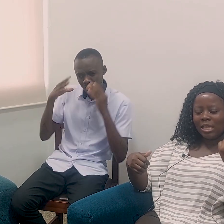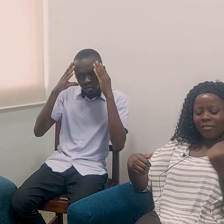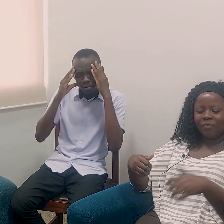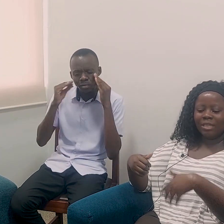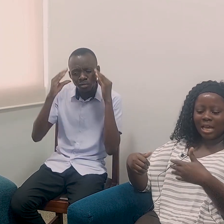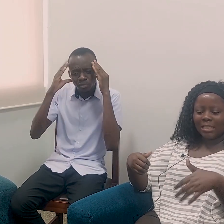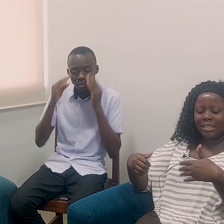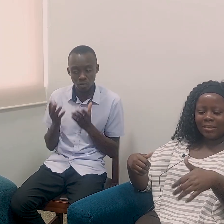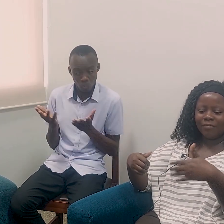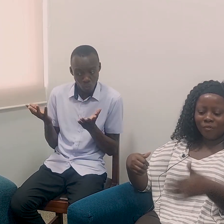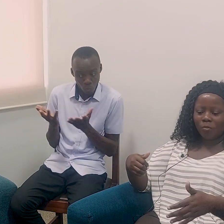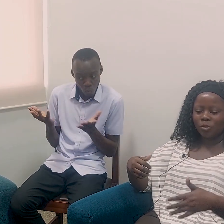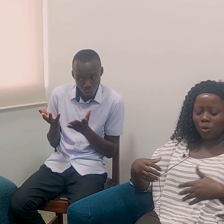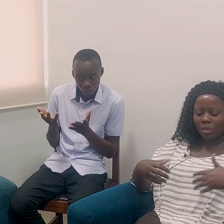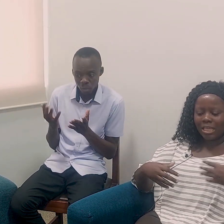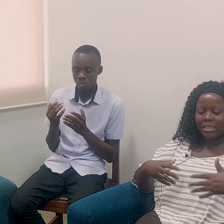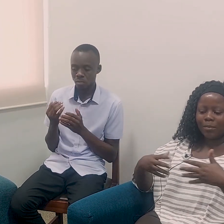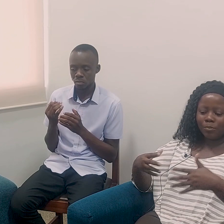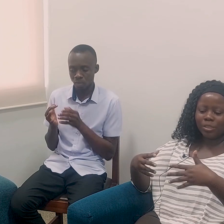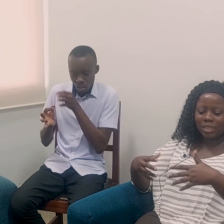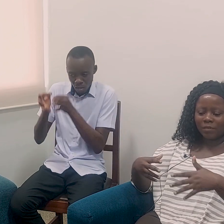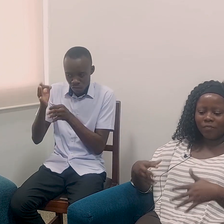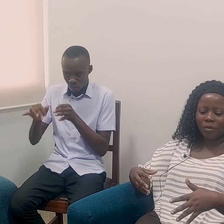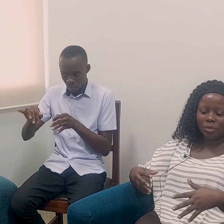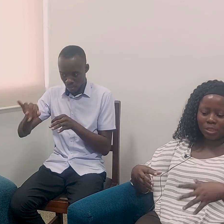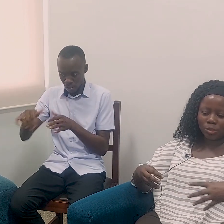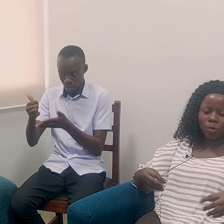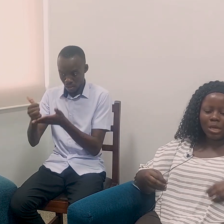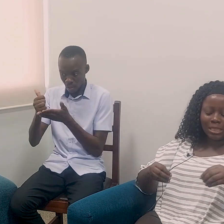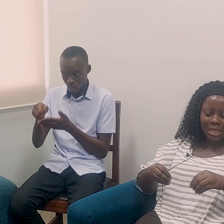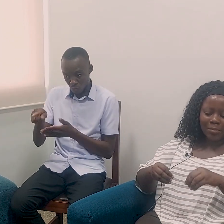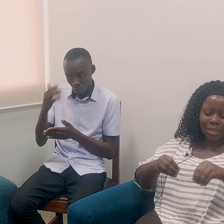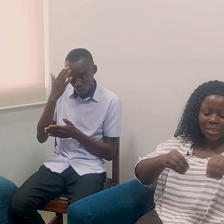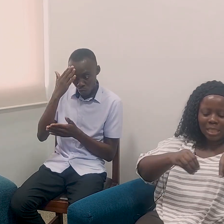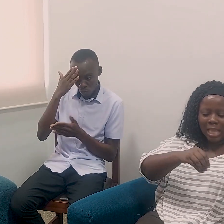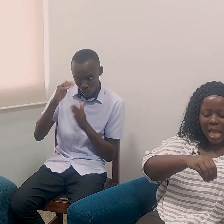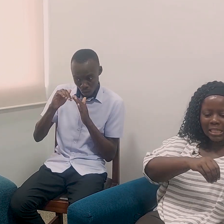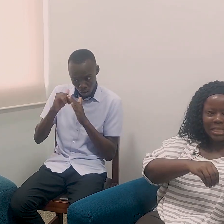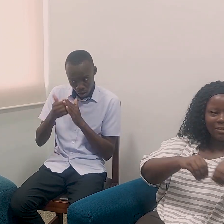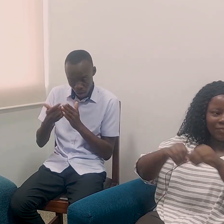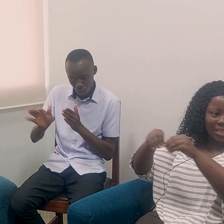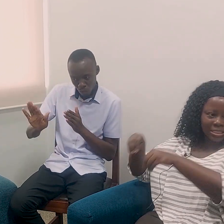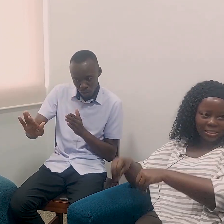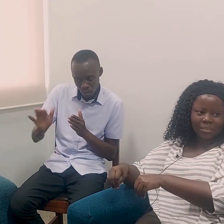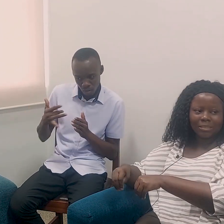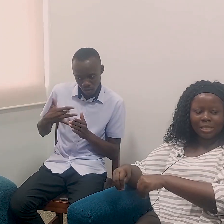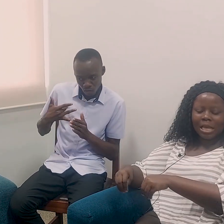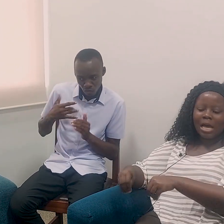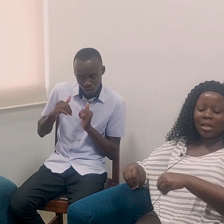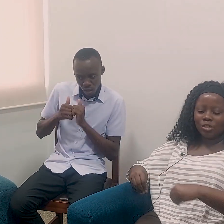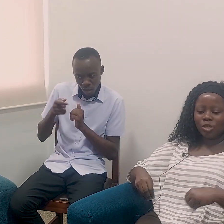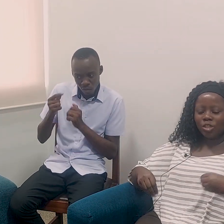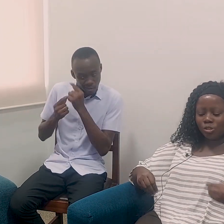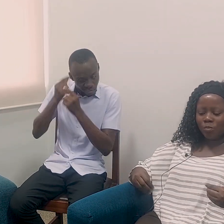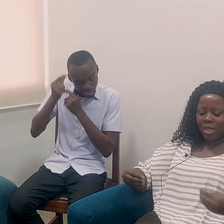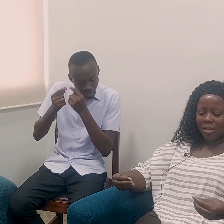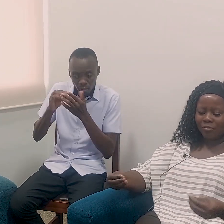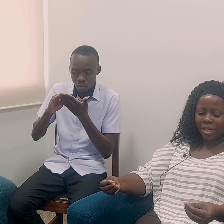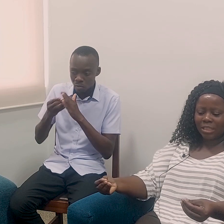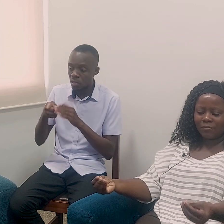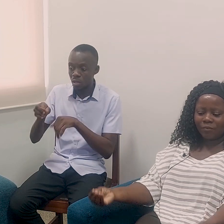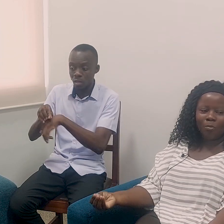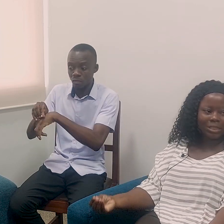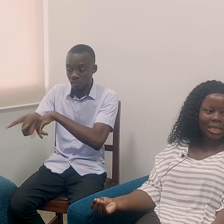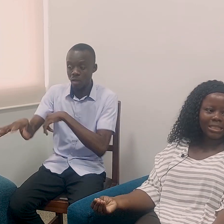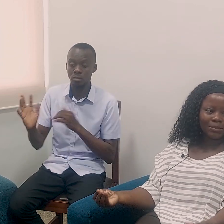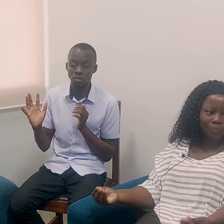so if that informs, or that approach informs into, then it means it has an effect. And so it should be